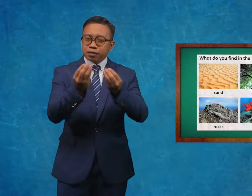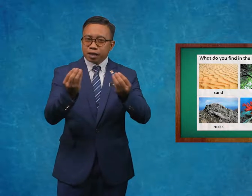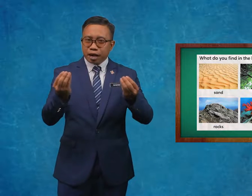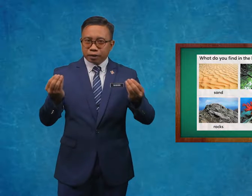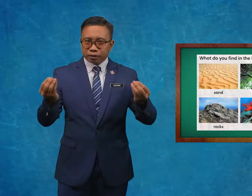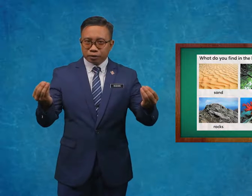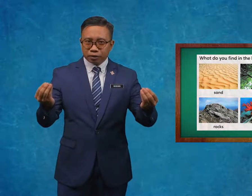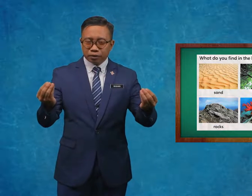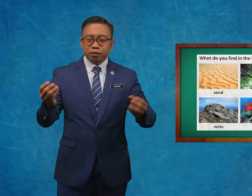Sand.